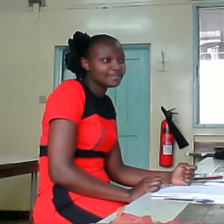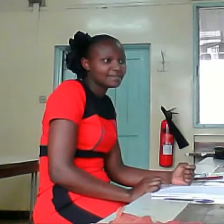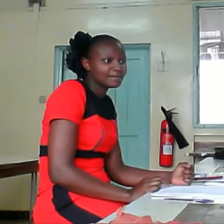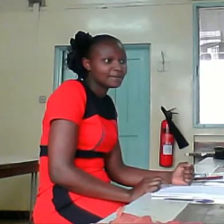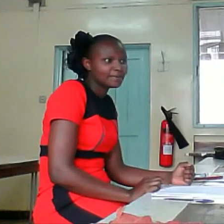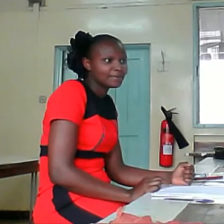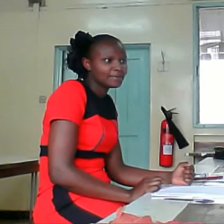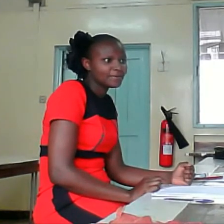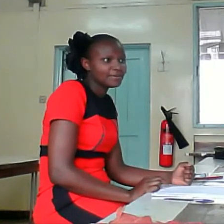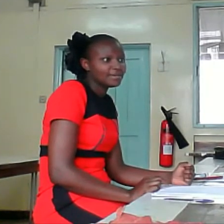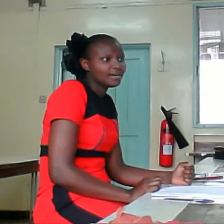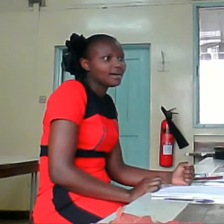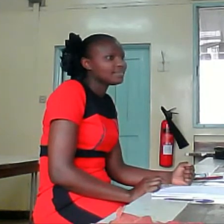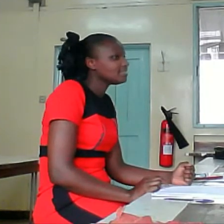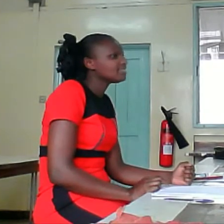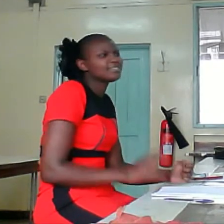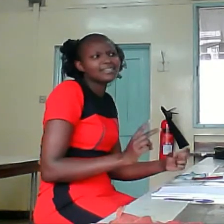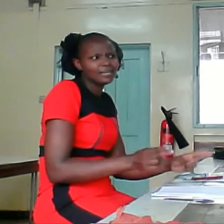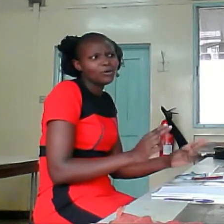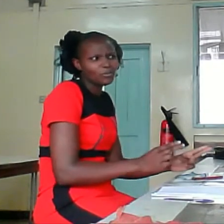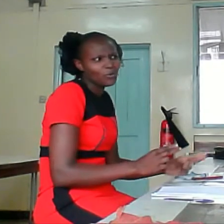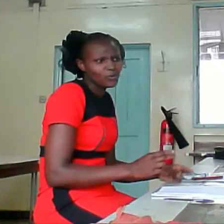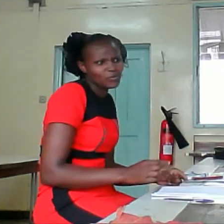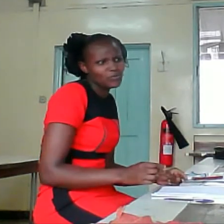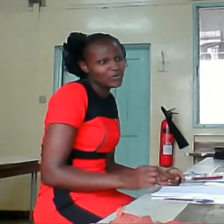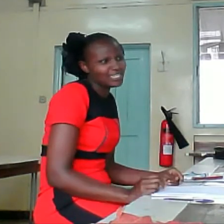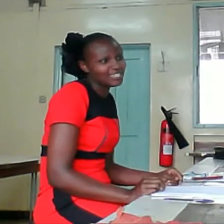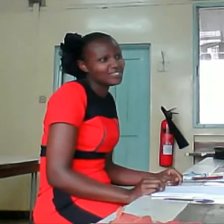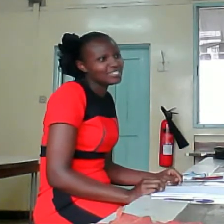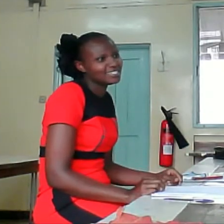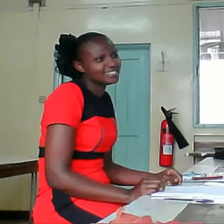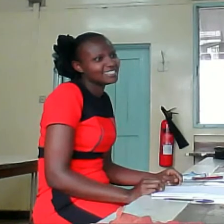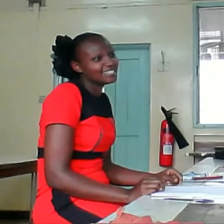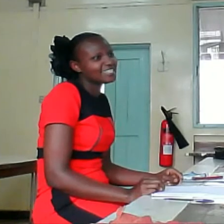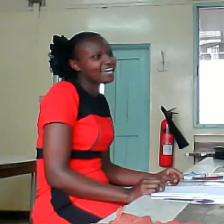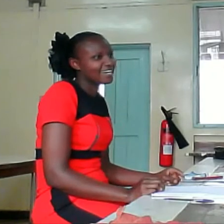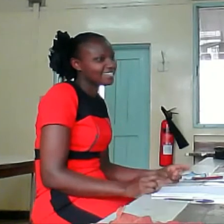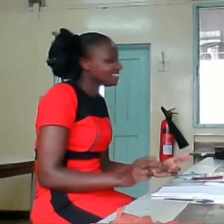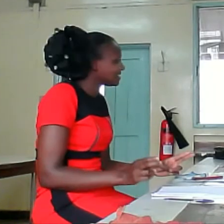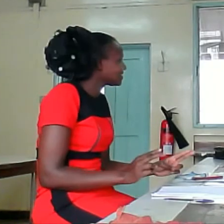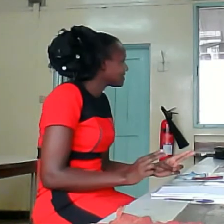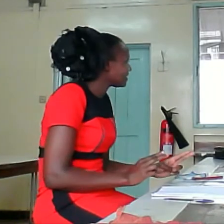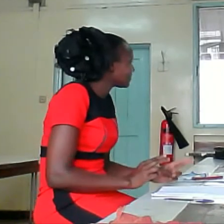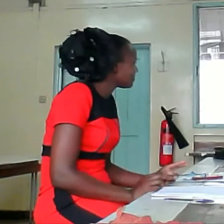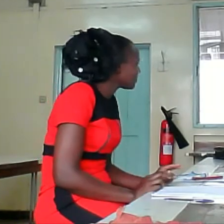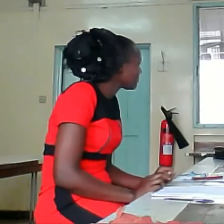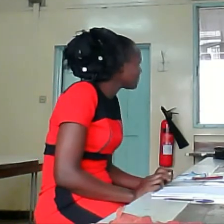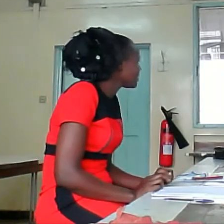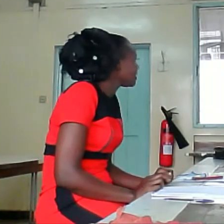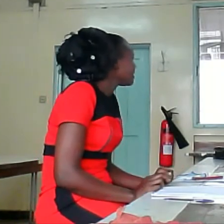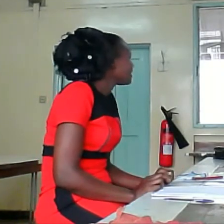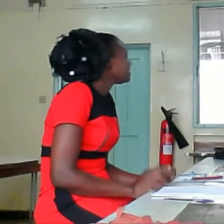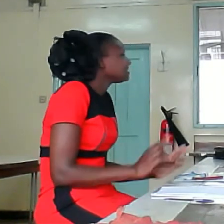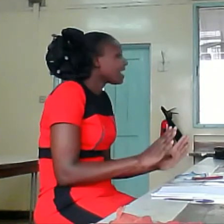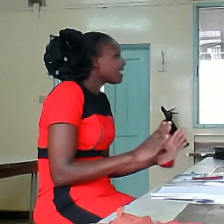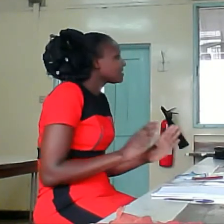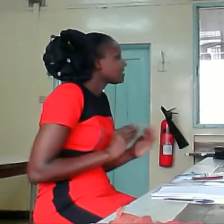Common mwananchi. Is the normal mwananchi. Oh, normal. Yeah. The normal. Is accept.